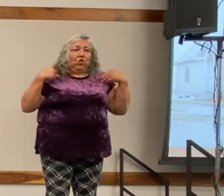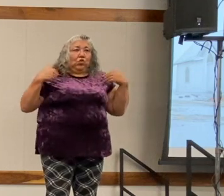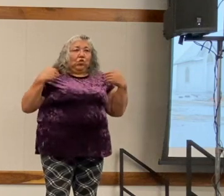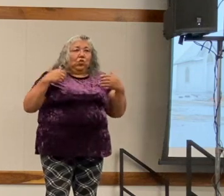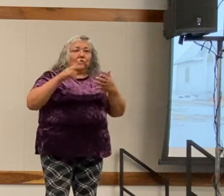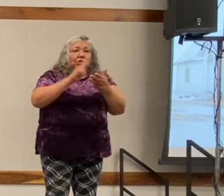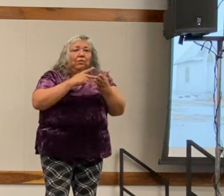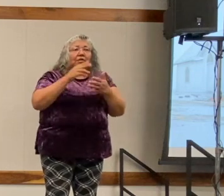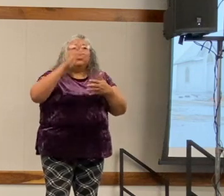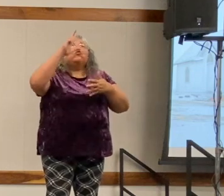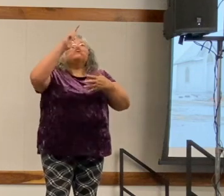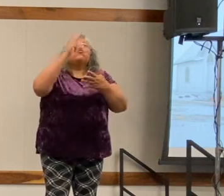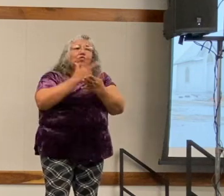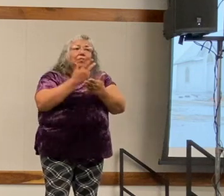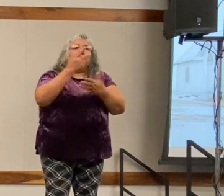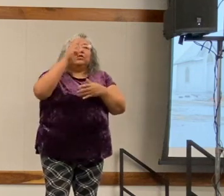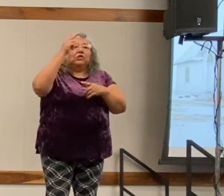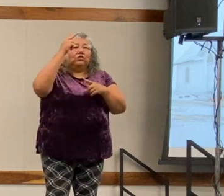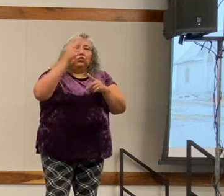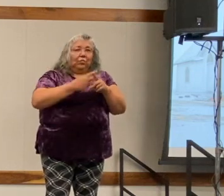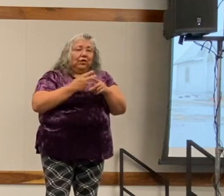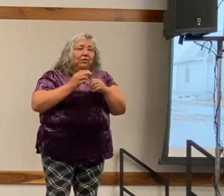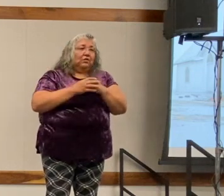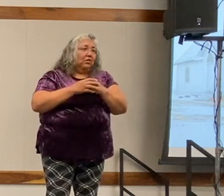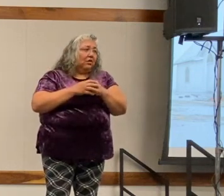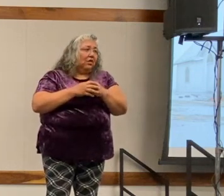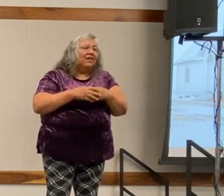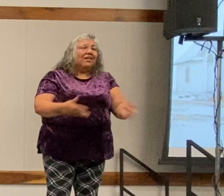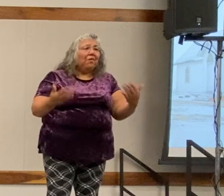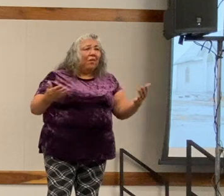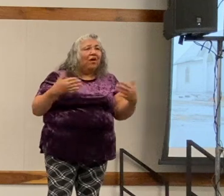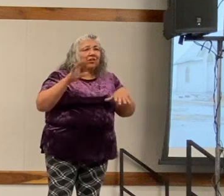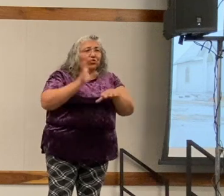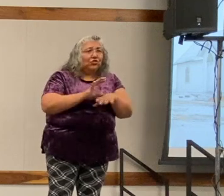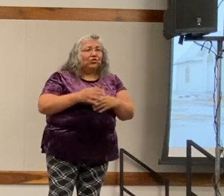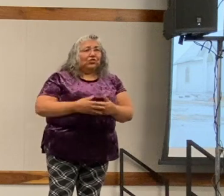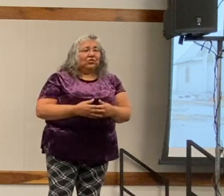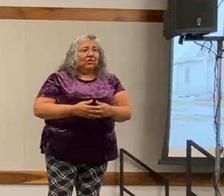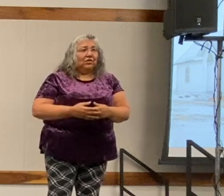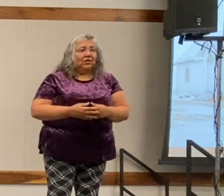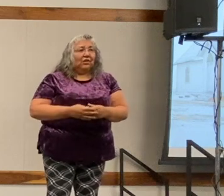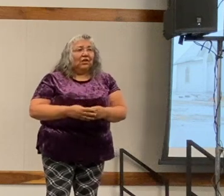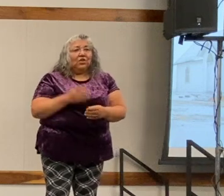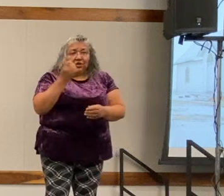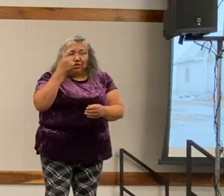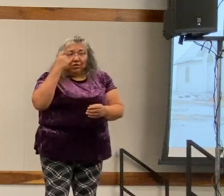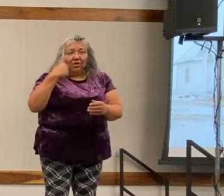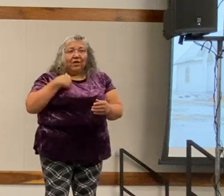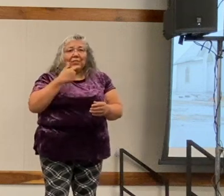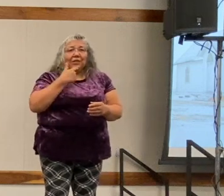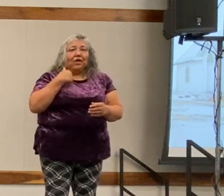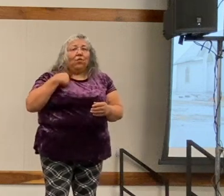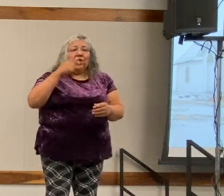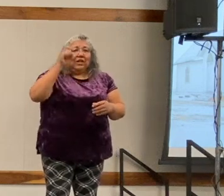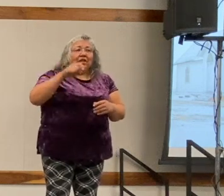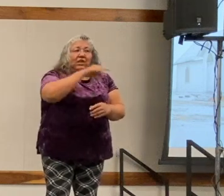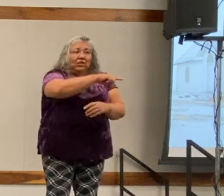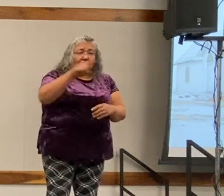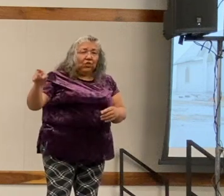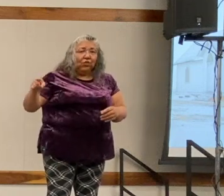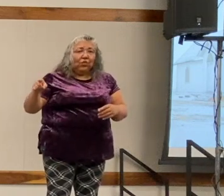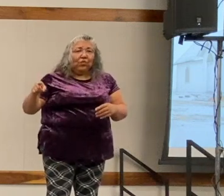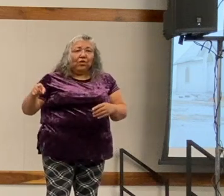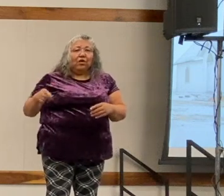ministry has tripled in 2 months. Come on, church. You hear what I'm saying? And we need you. We need